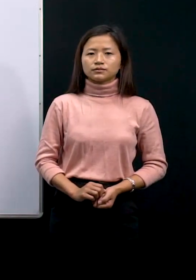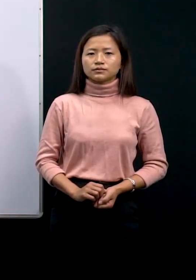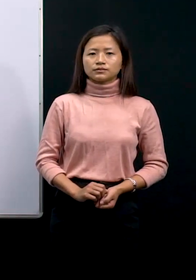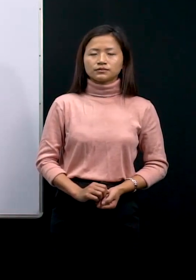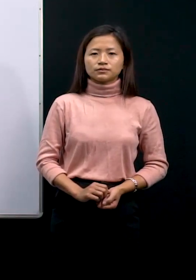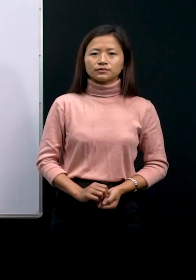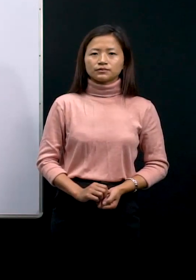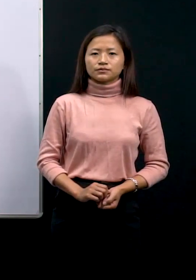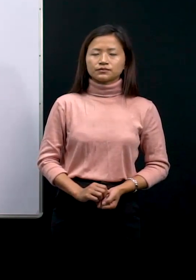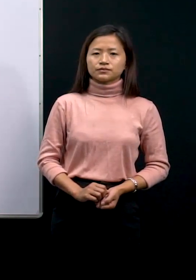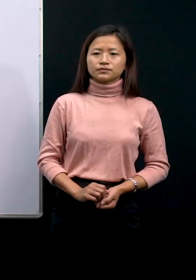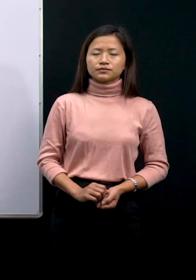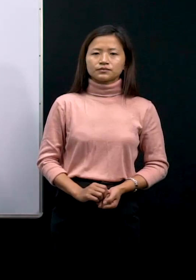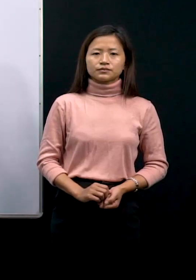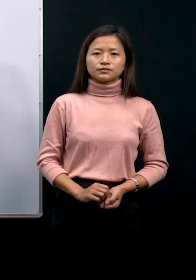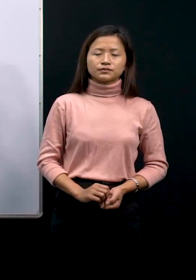C, D,